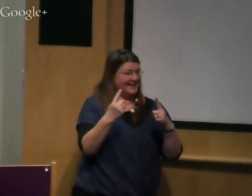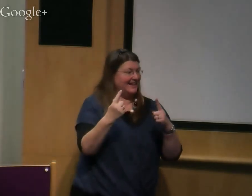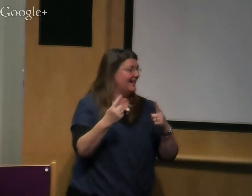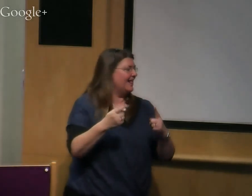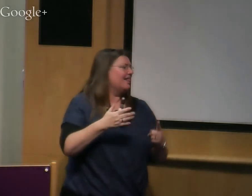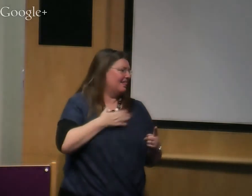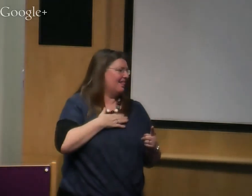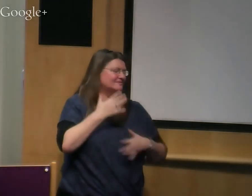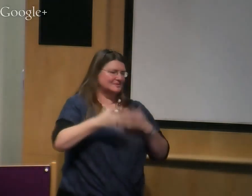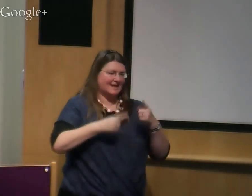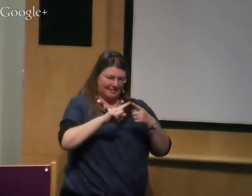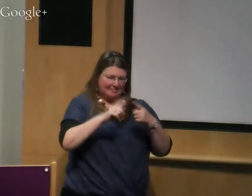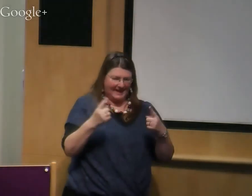Hi, my name is Penny, and